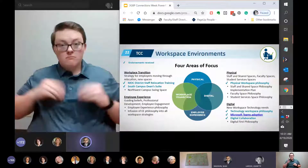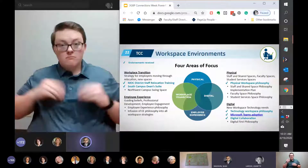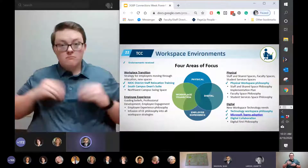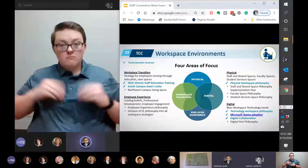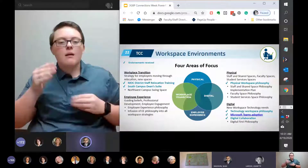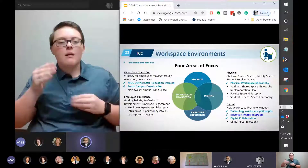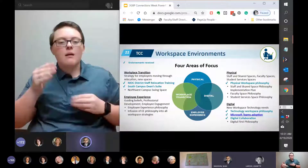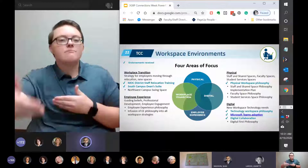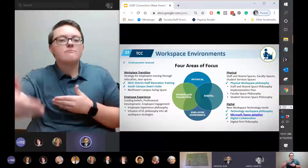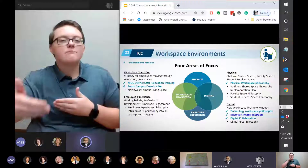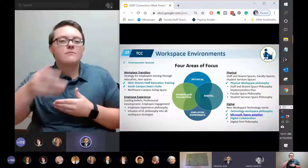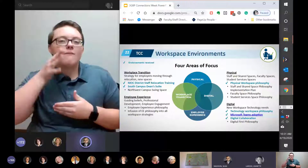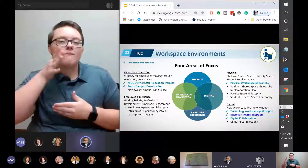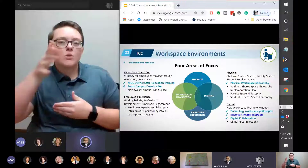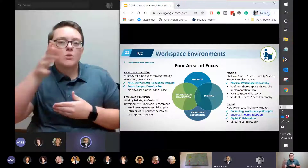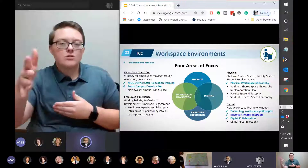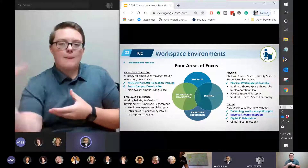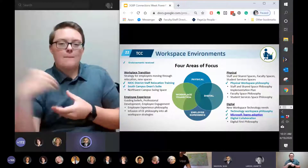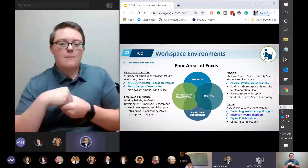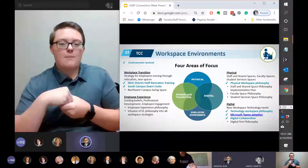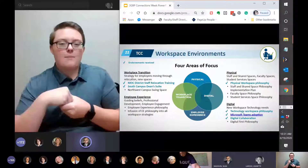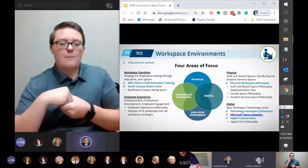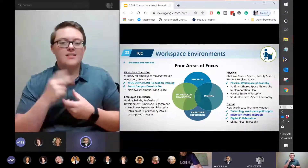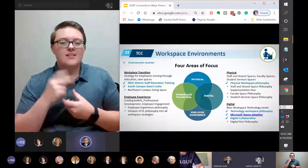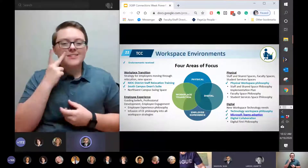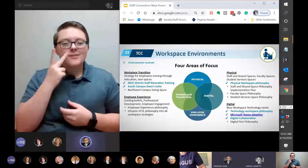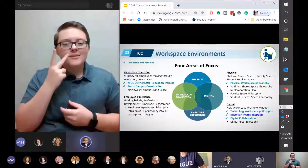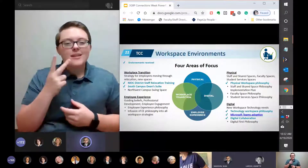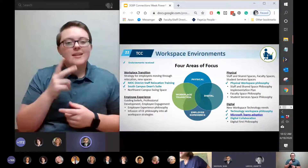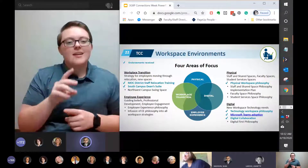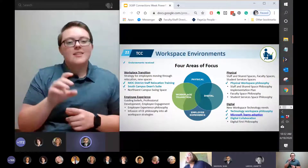there the district move, South Campus Dean Suite,